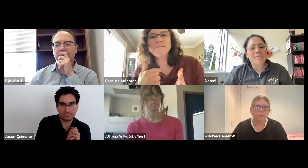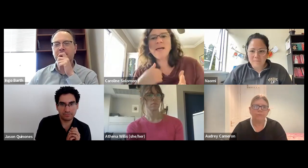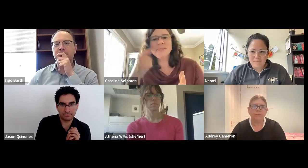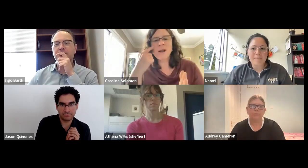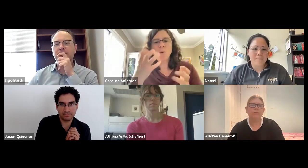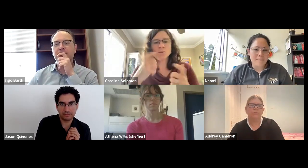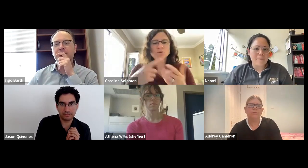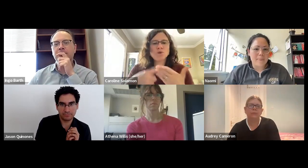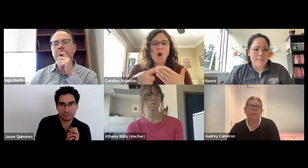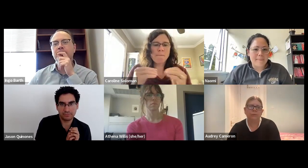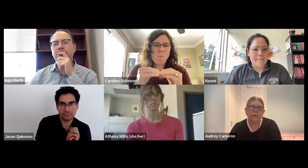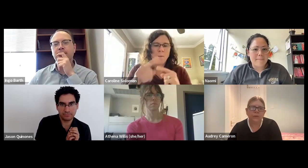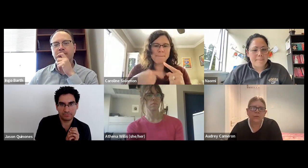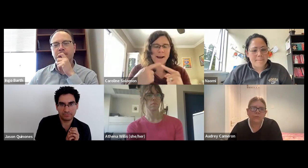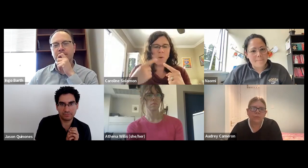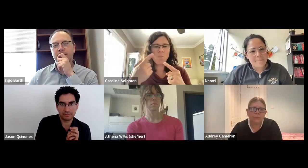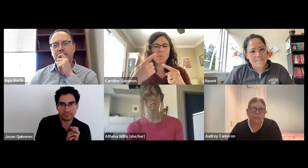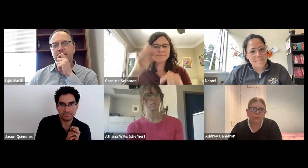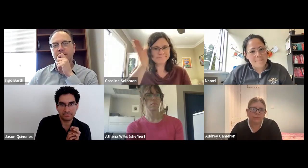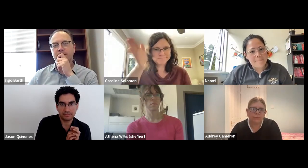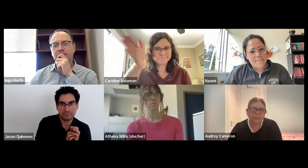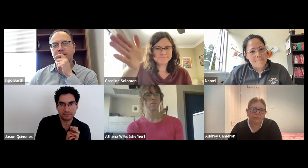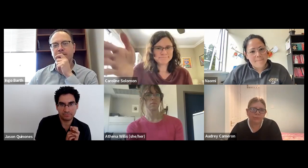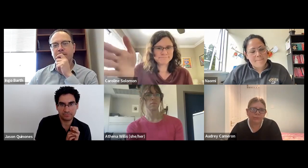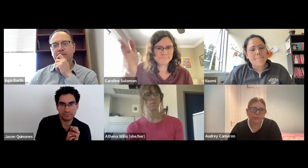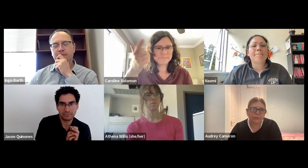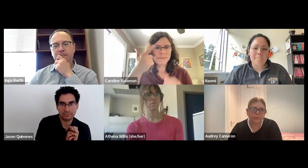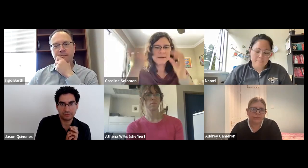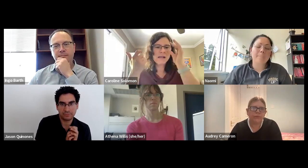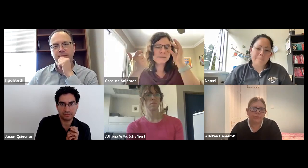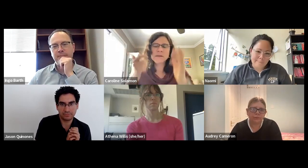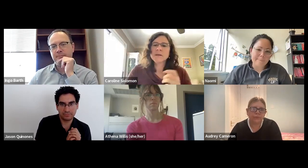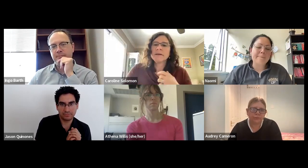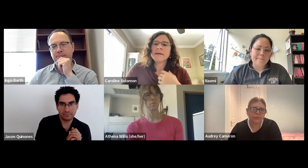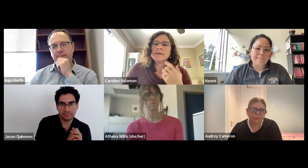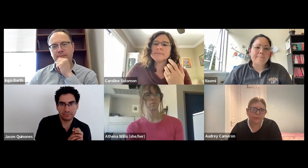Okay, we have about 30 minutes left. And so I think I want us to talk more about the future.